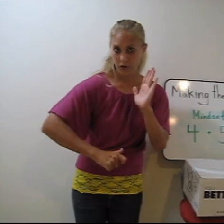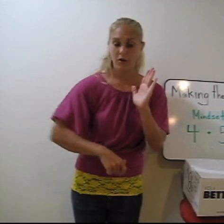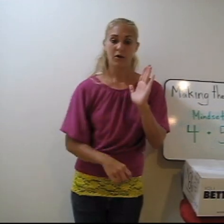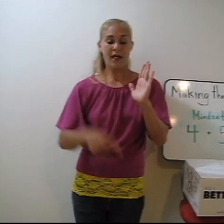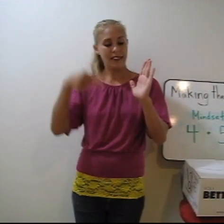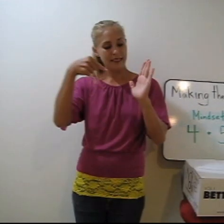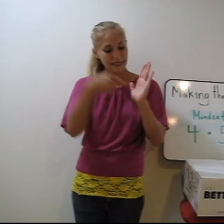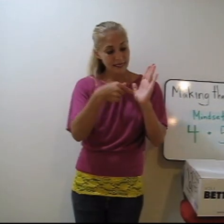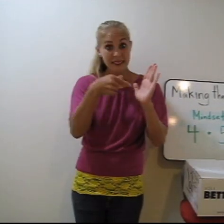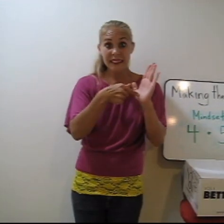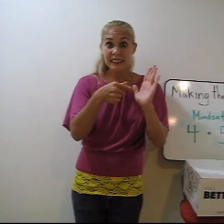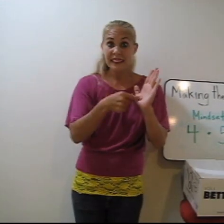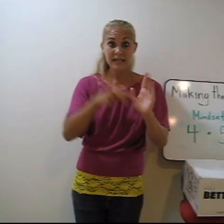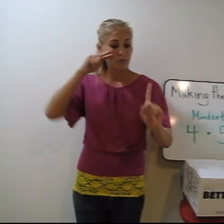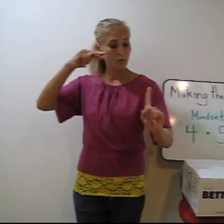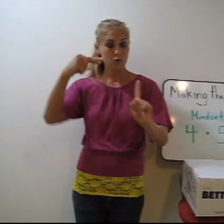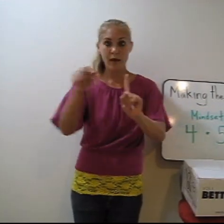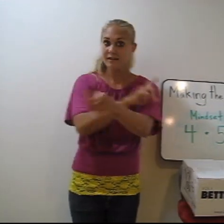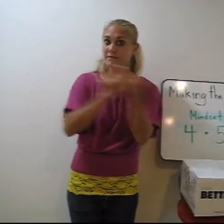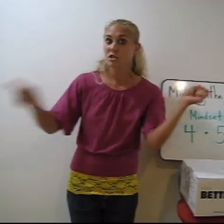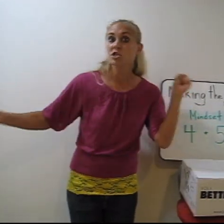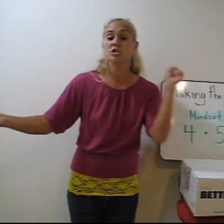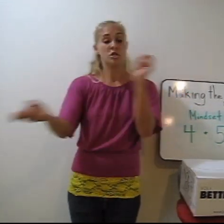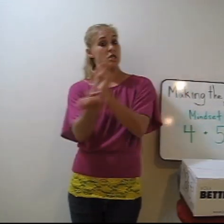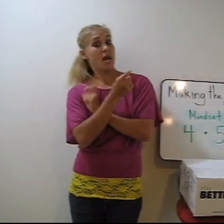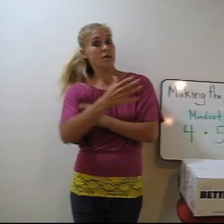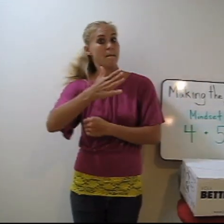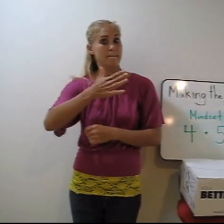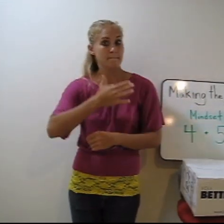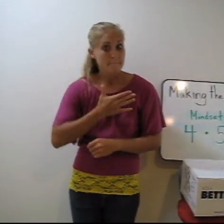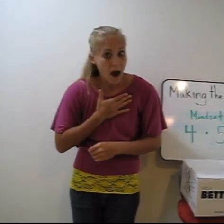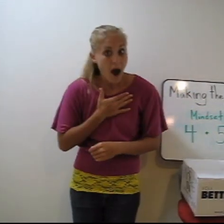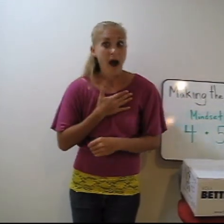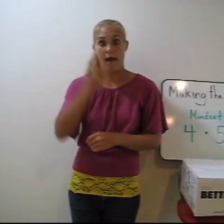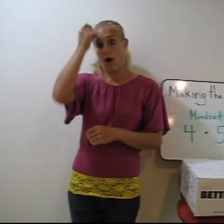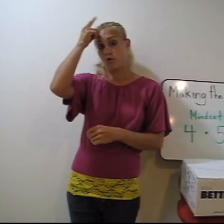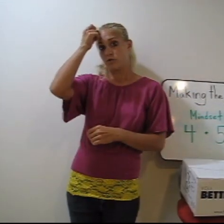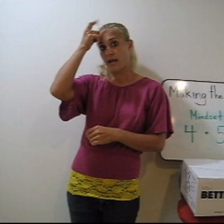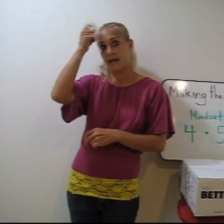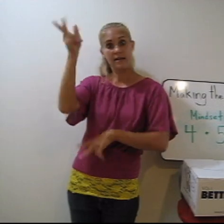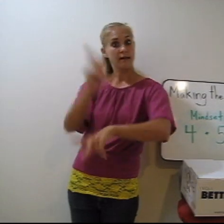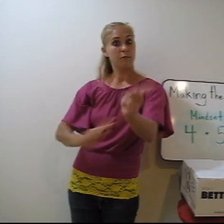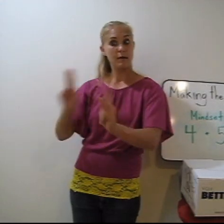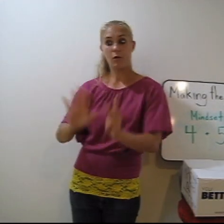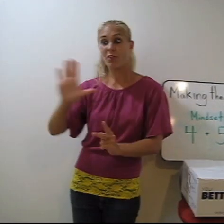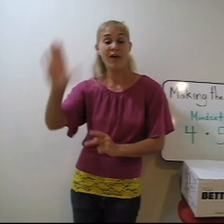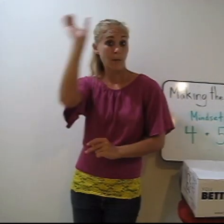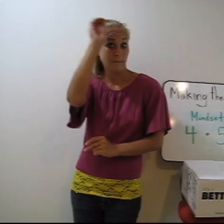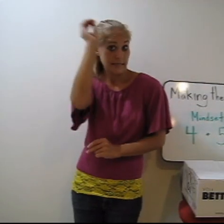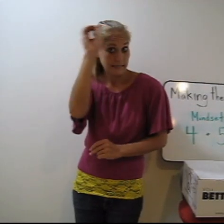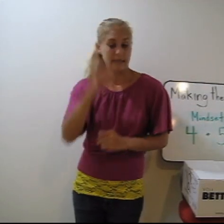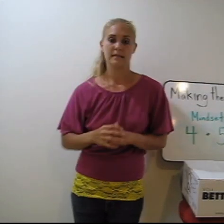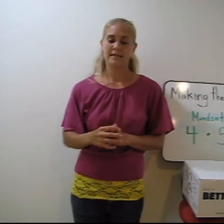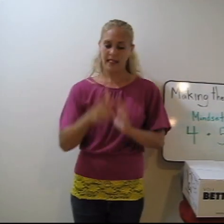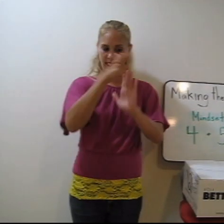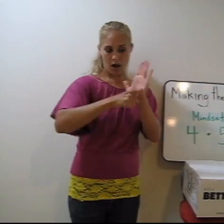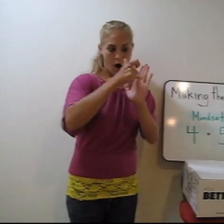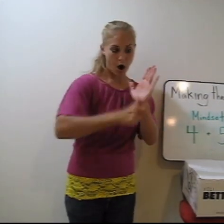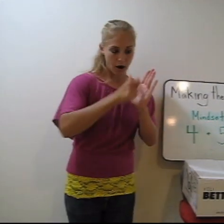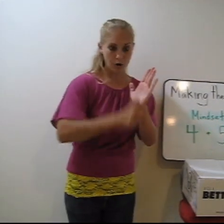changed my view of how important other people's opinions should be of me. This article revealed that at a funeral, an average of